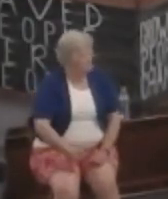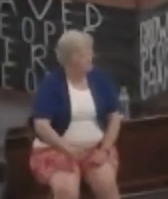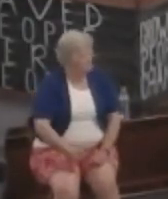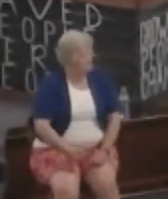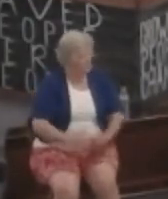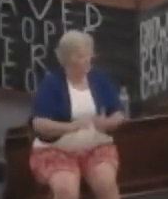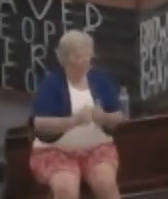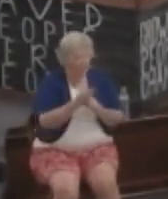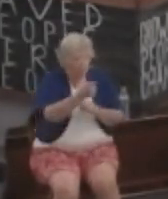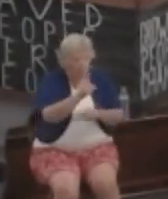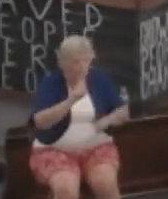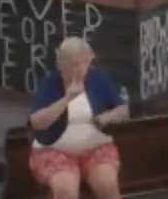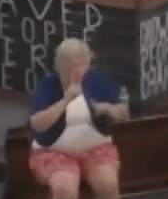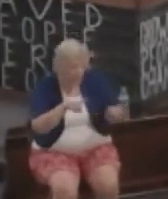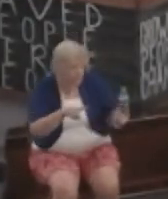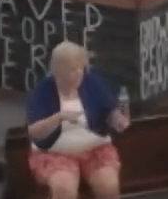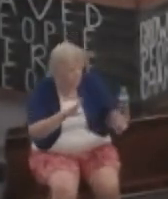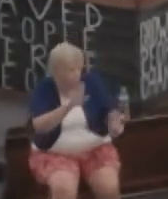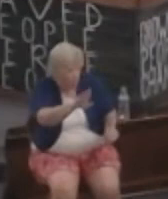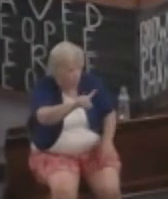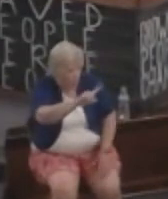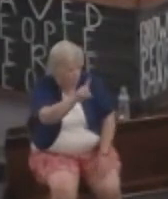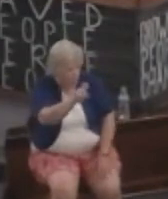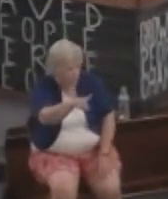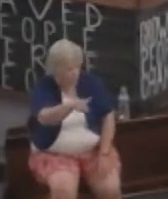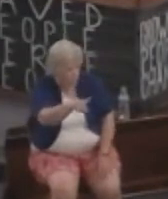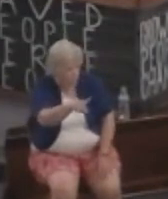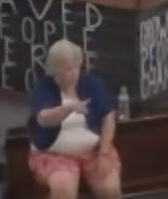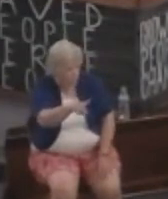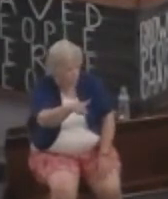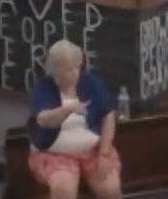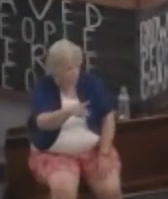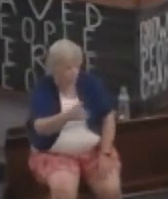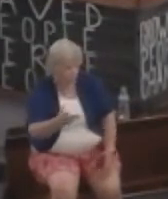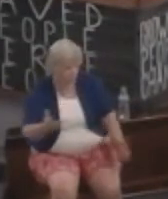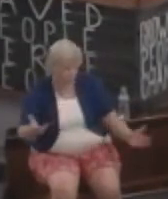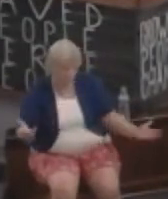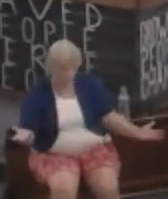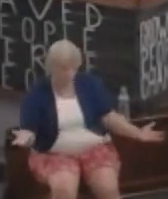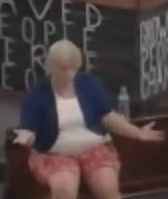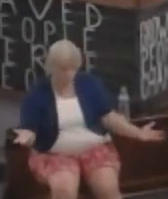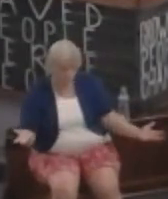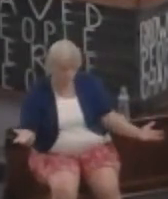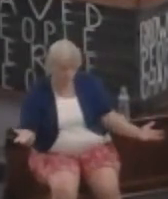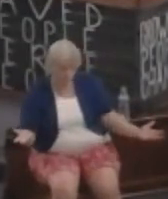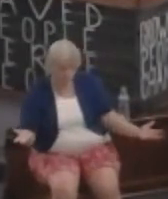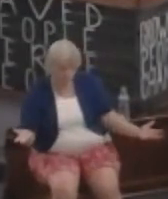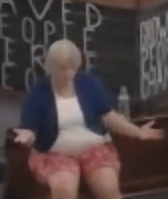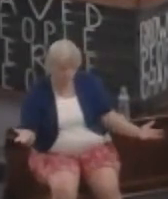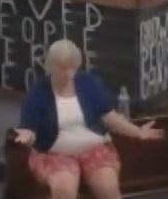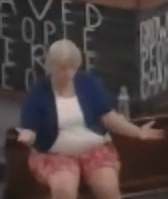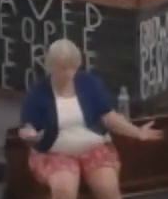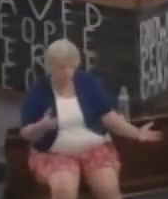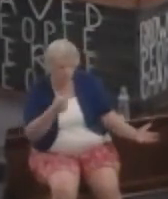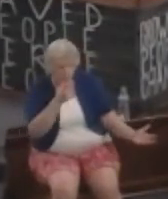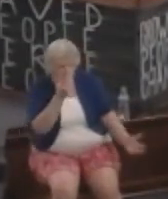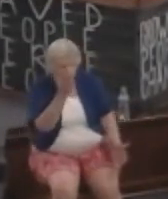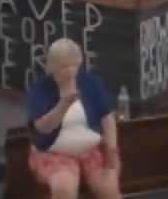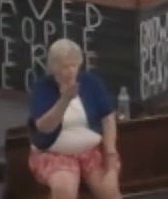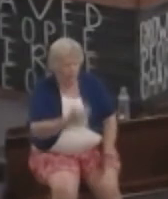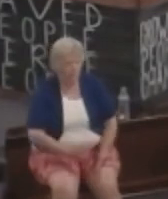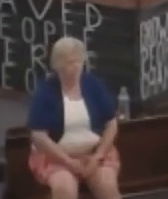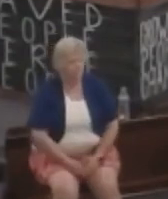How do you answer the question? How do you answer that question? Who am I?